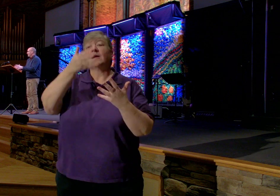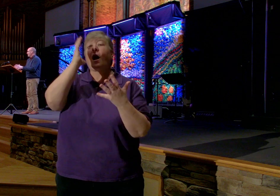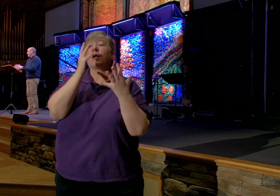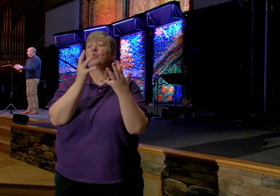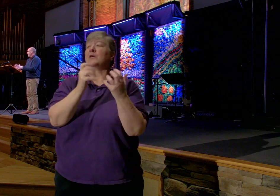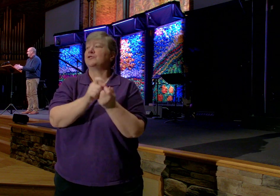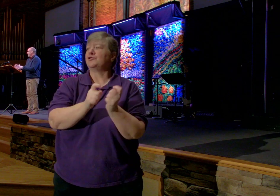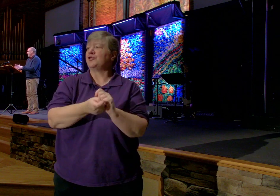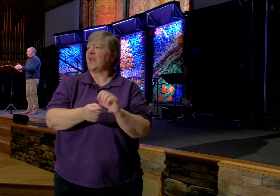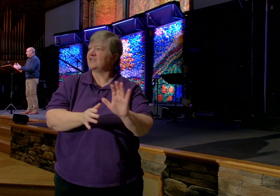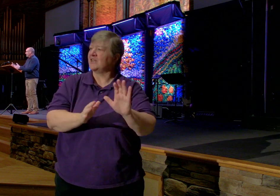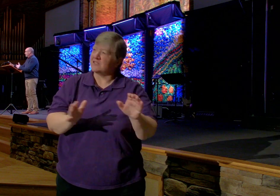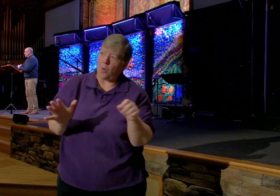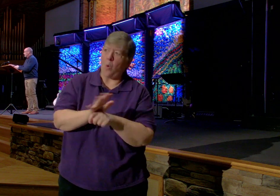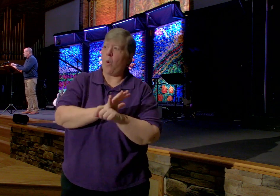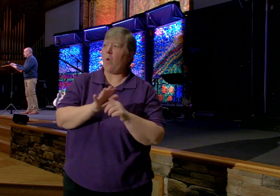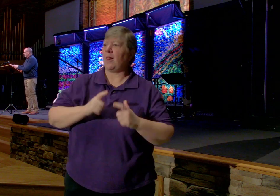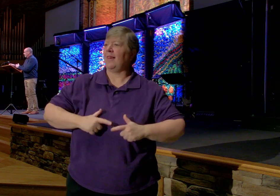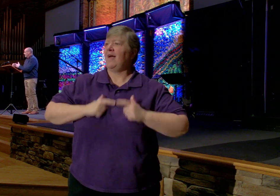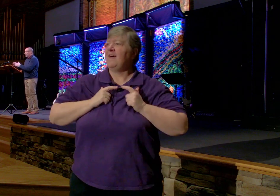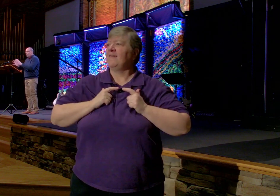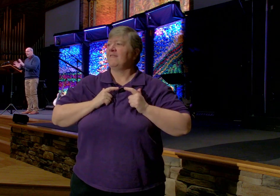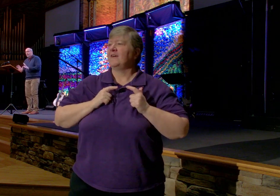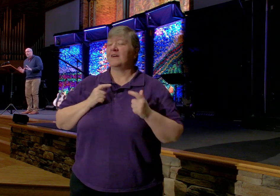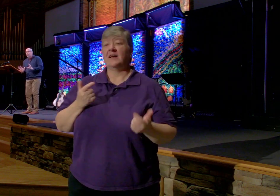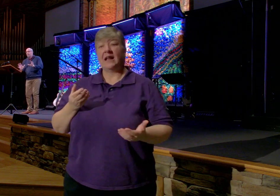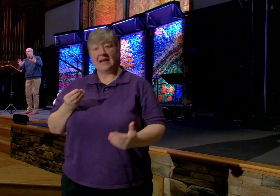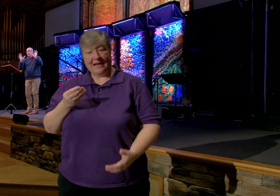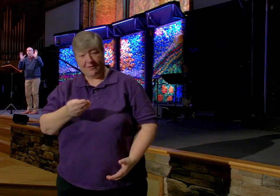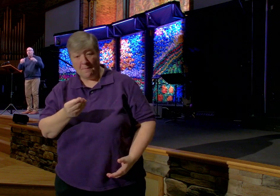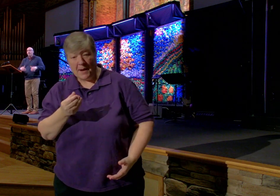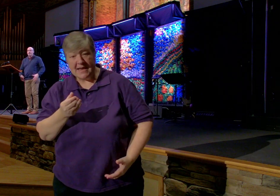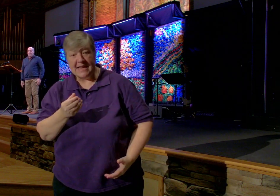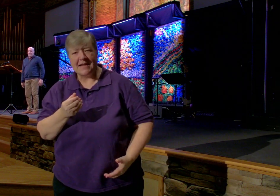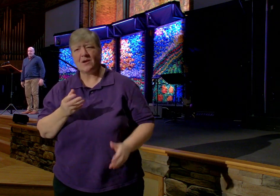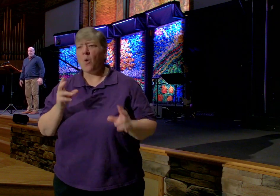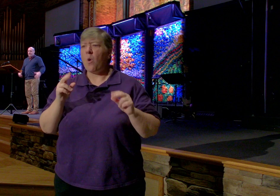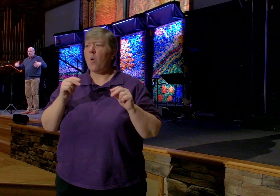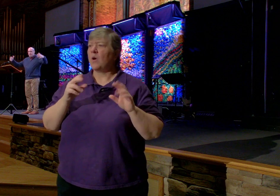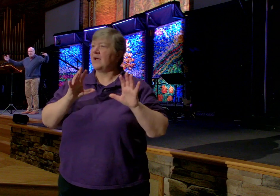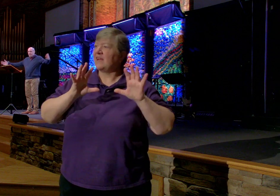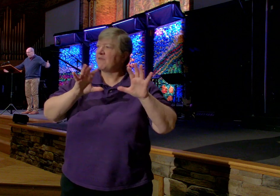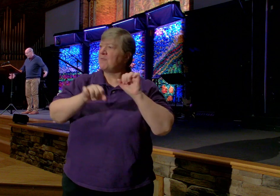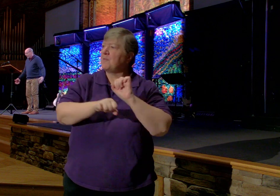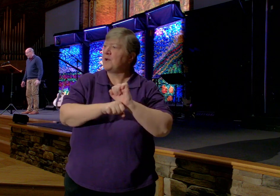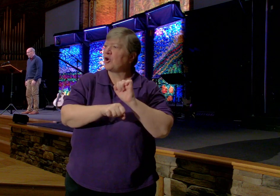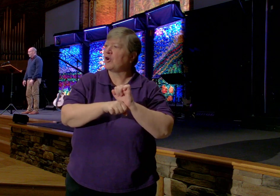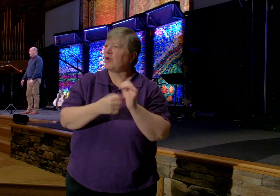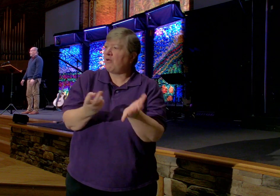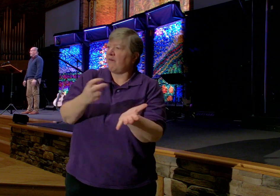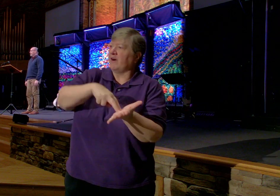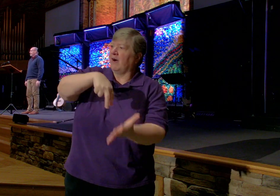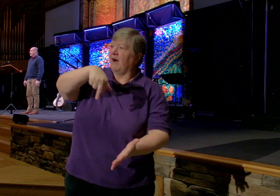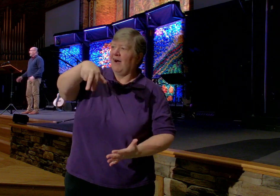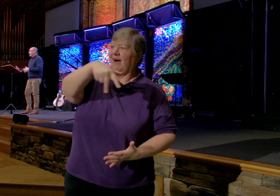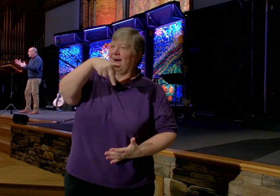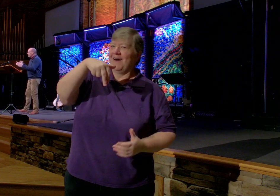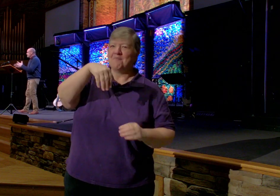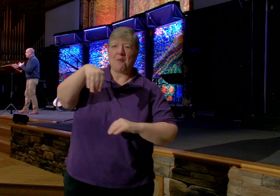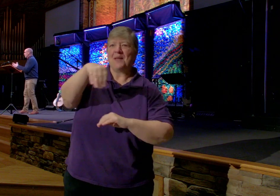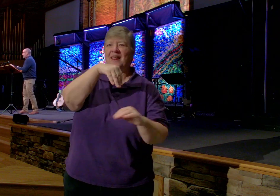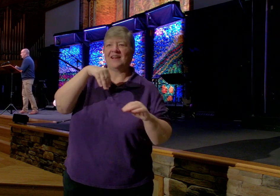change his whole life. He didn't want to give him just a little money. He wanted to give him the miracle of mobility and change his life